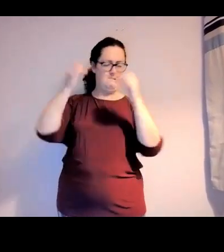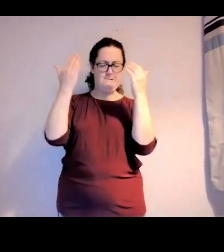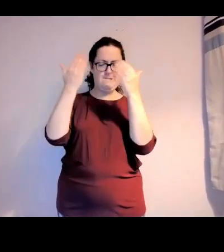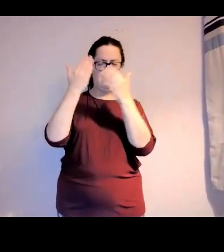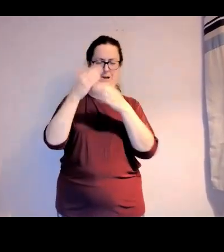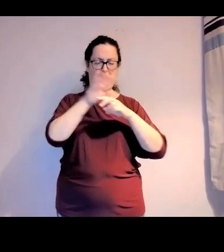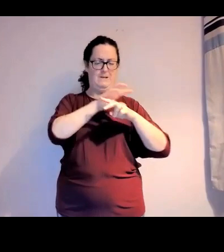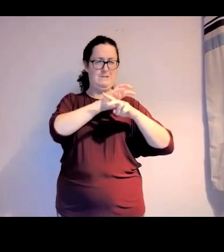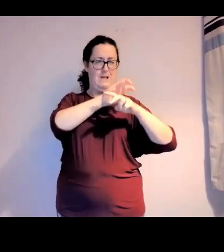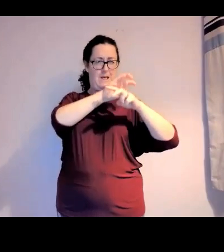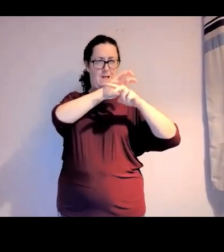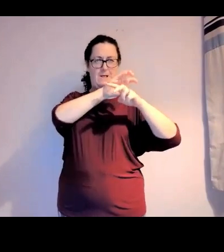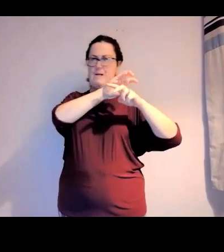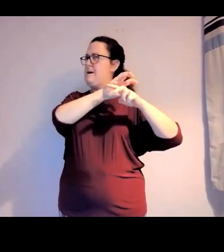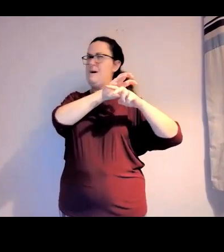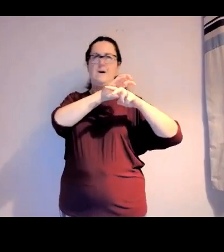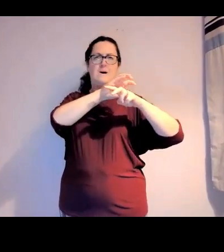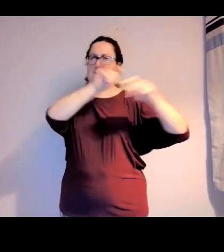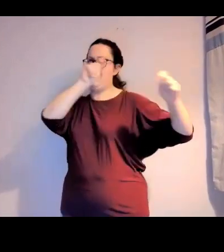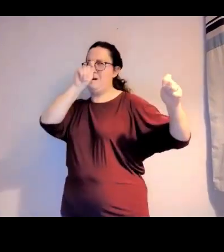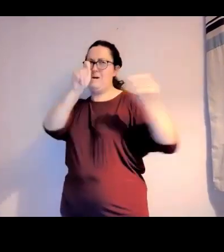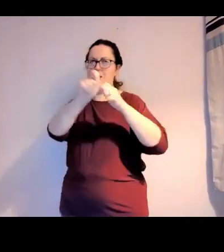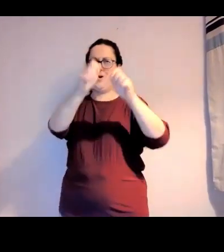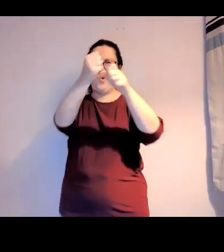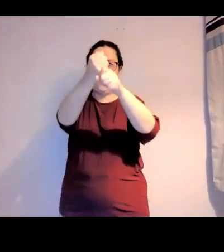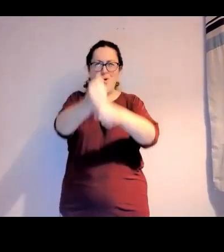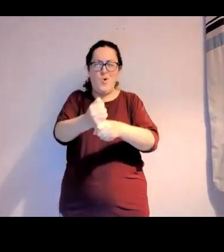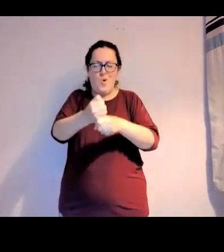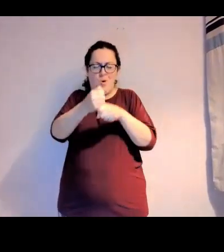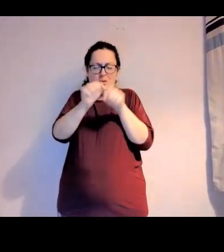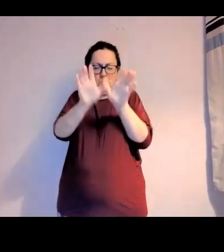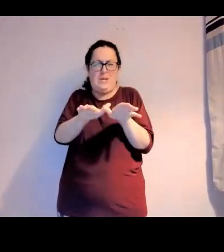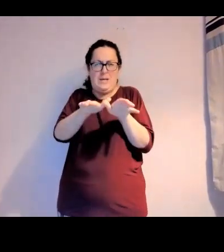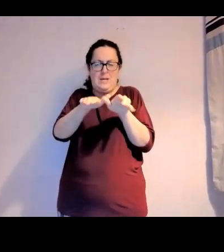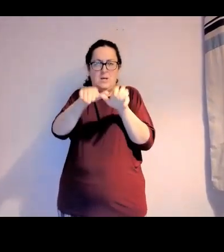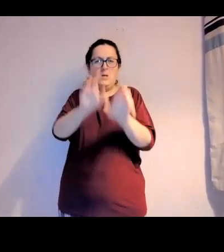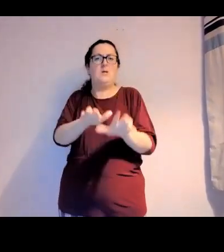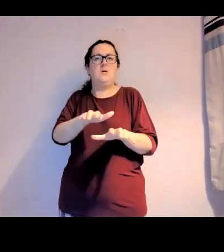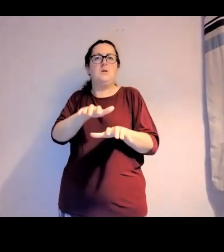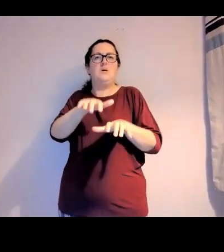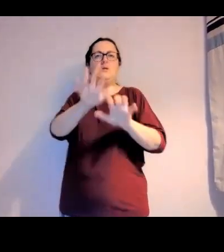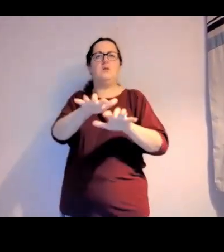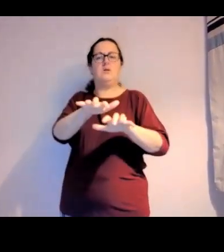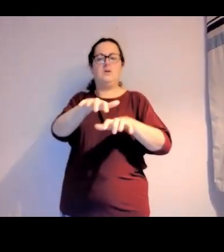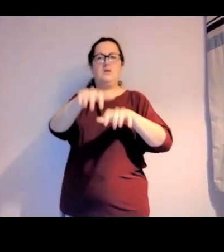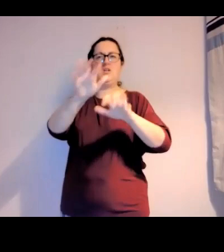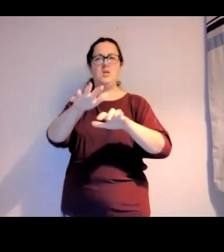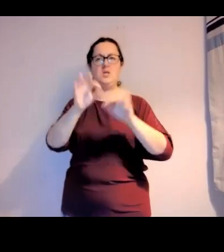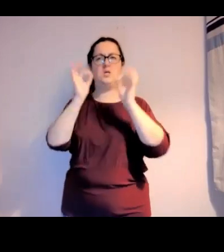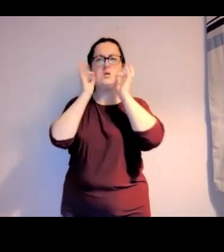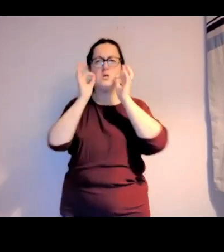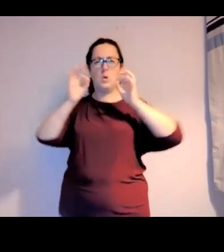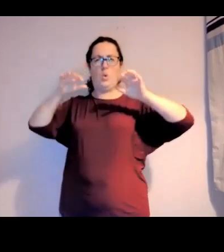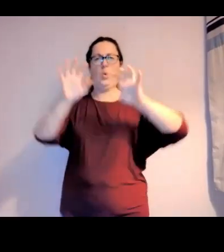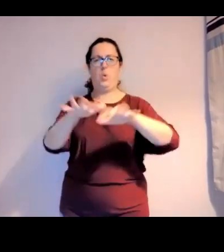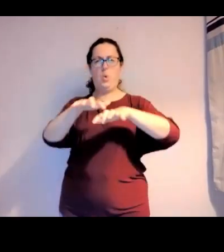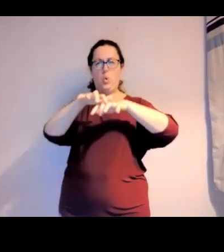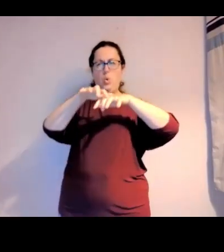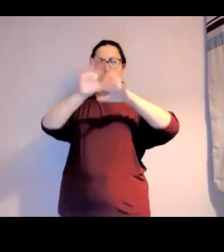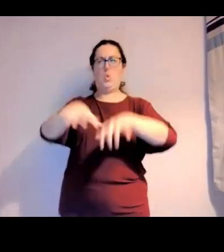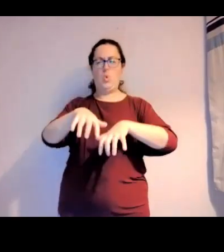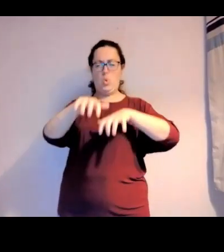Snails? No, now winged horses canter, whips crack, bridle loosens, hoof